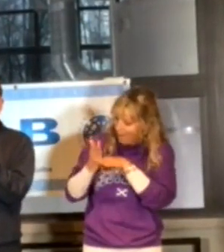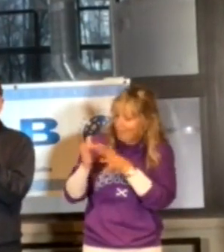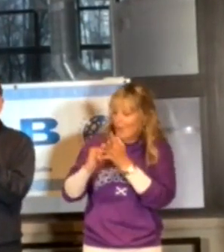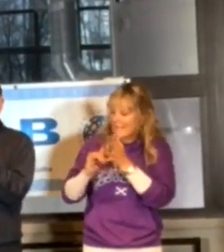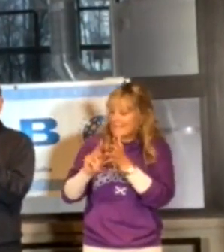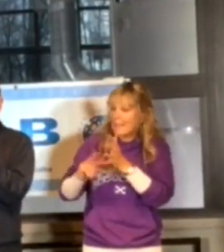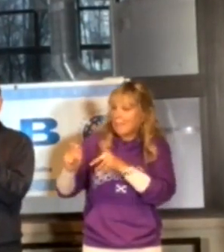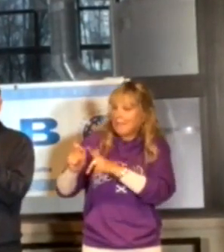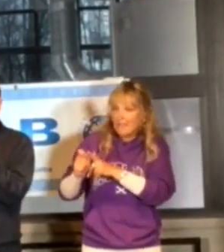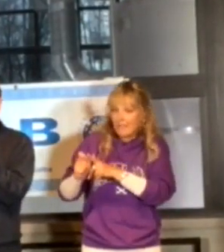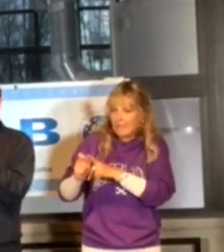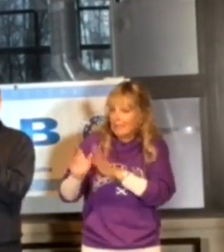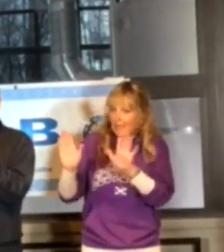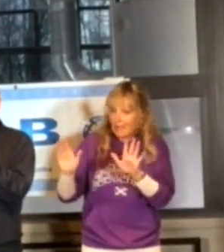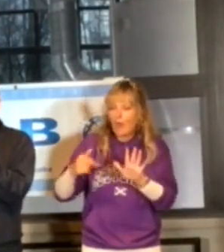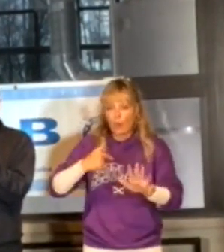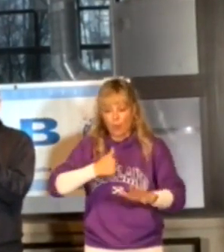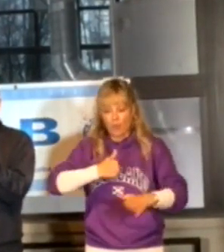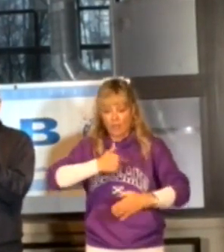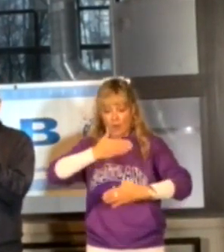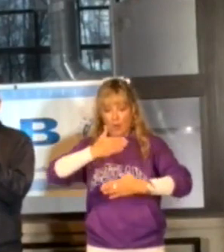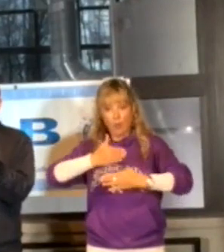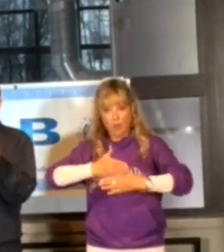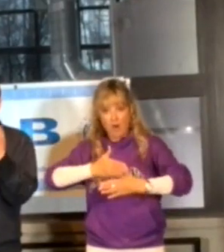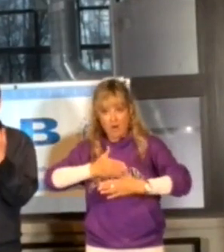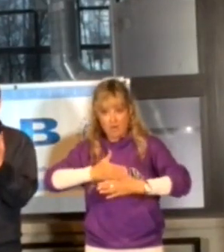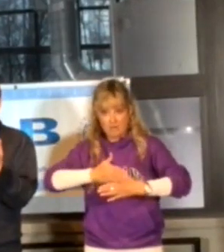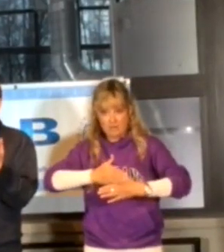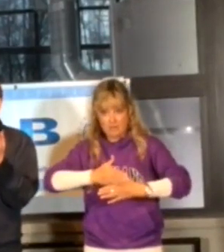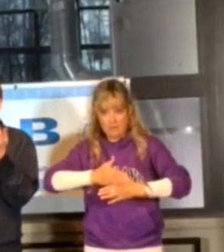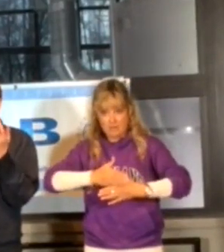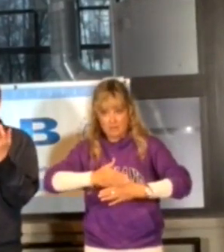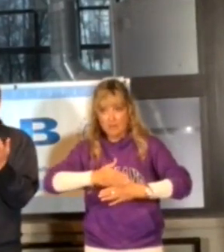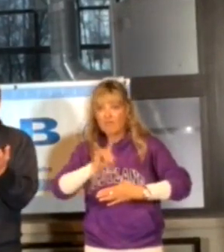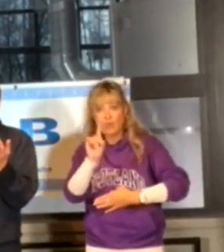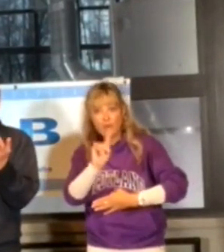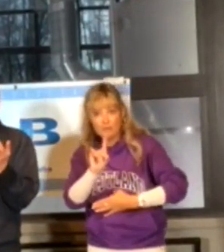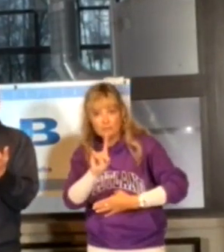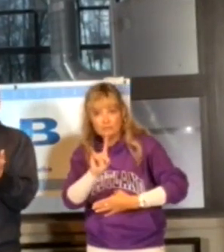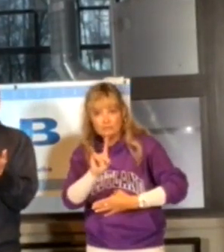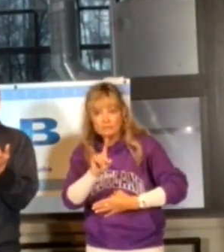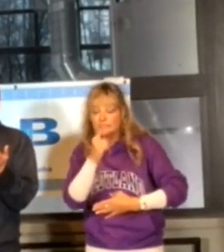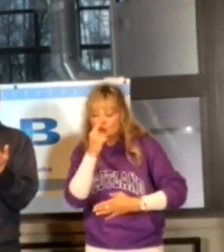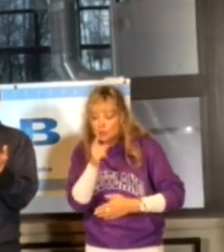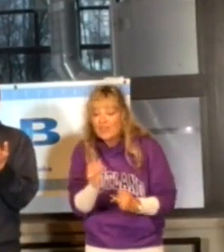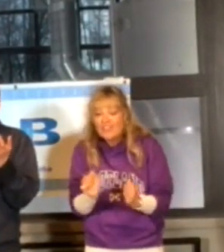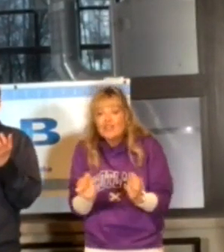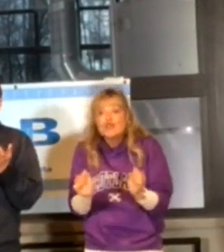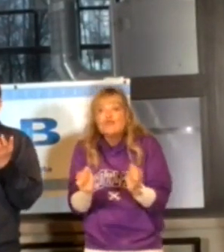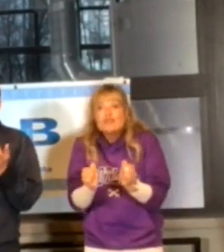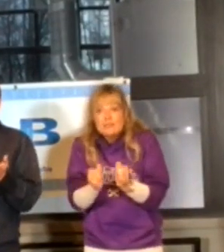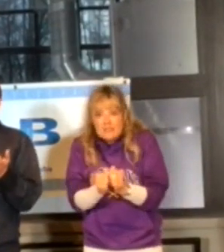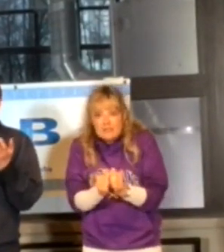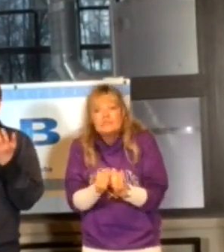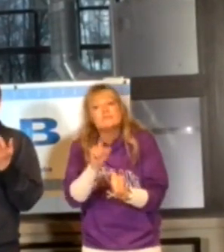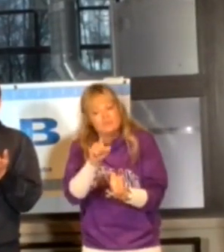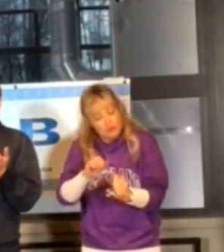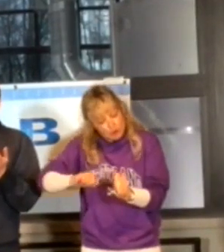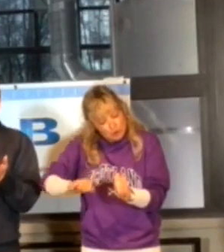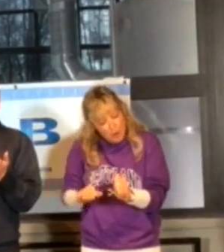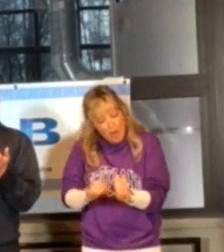Scotland Act. We're working, as Craig Murray puts it, we're working to the agreement that Scotland